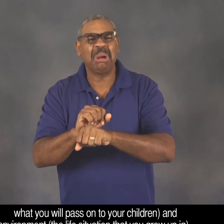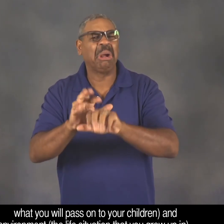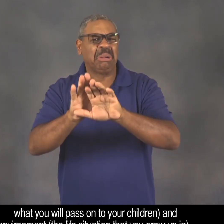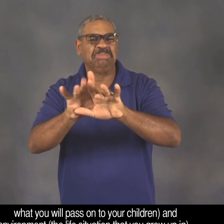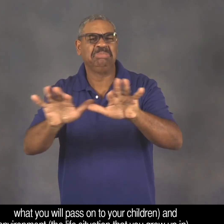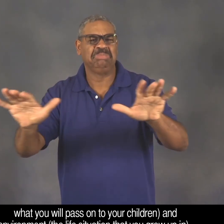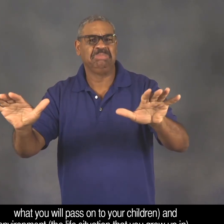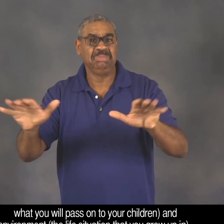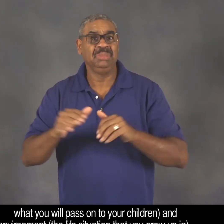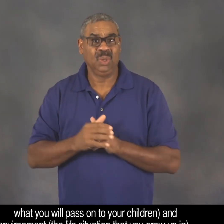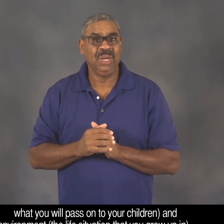in.